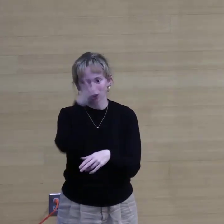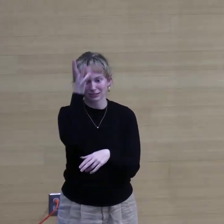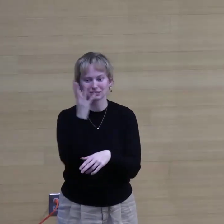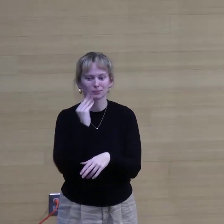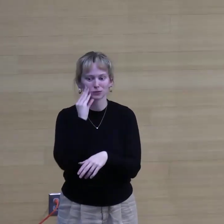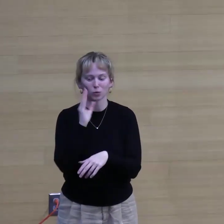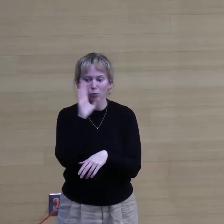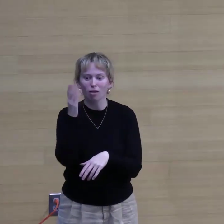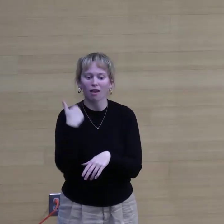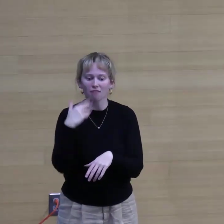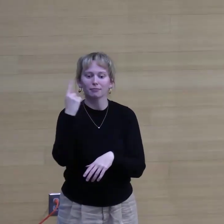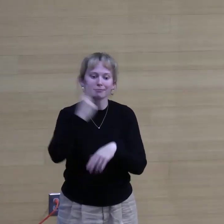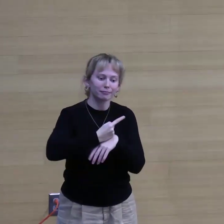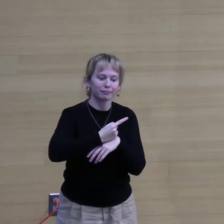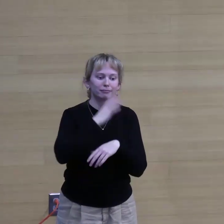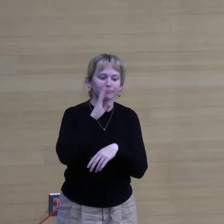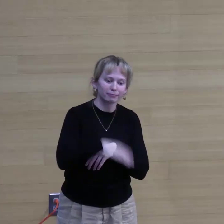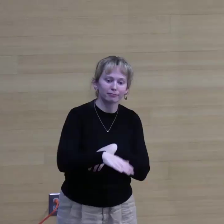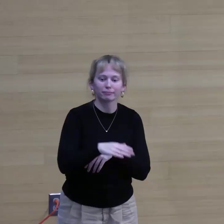going to have bad parenting days.